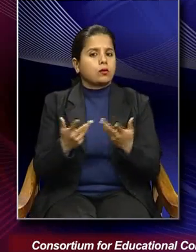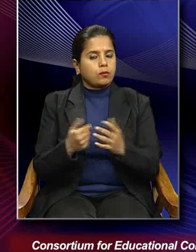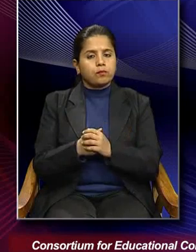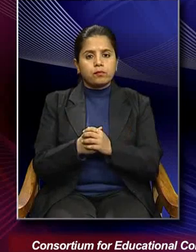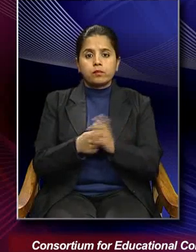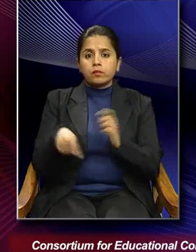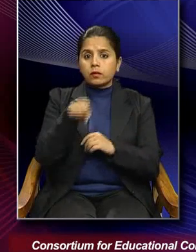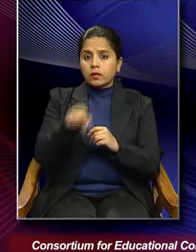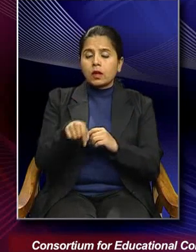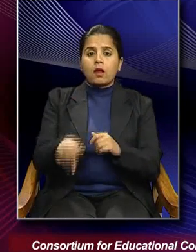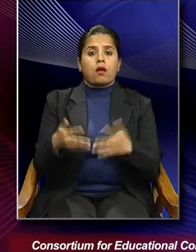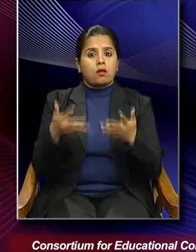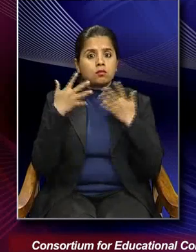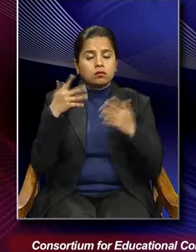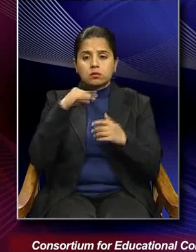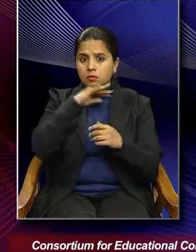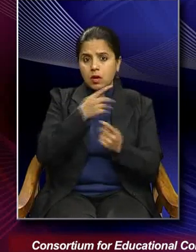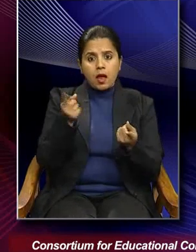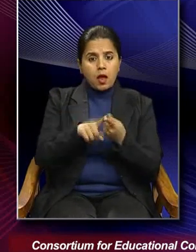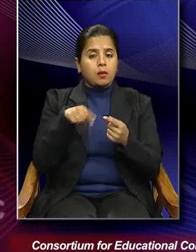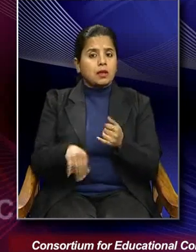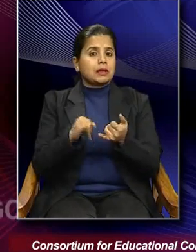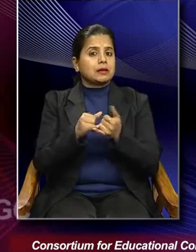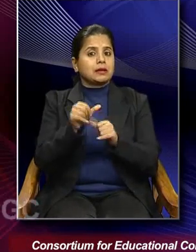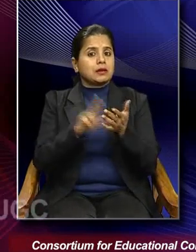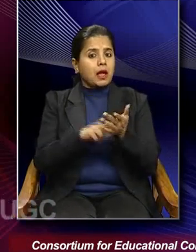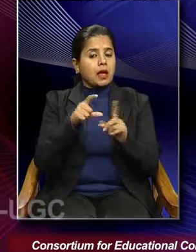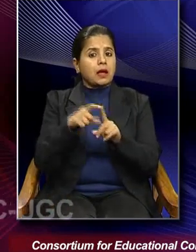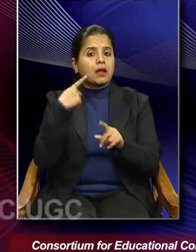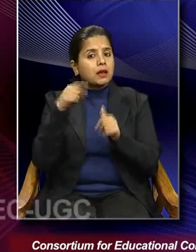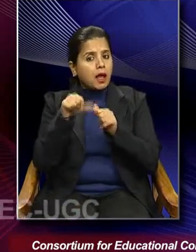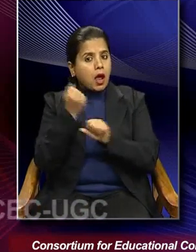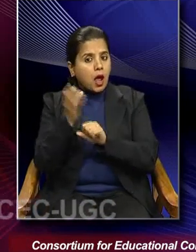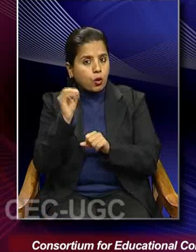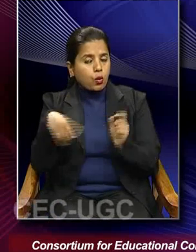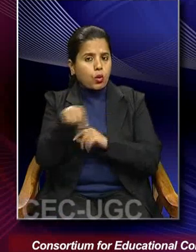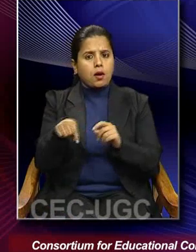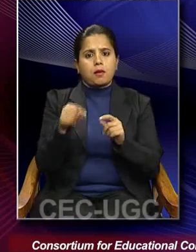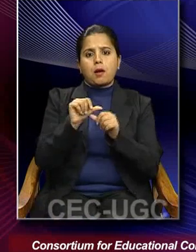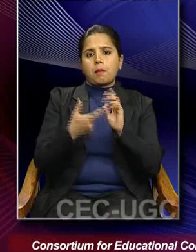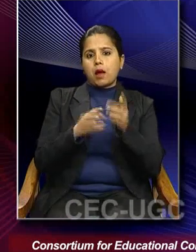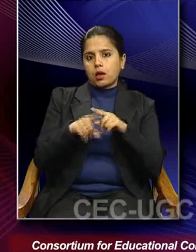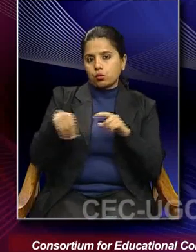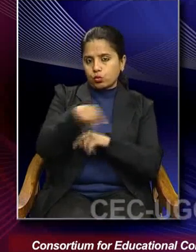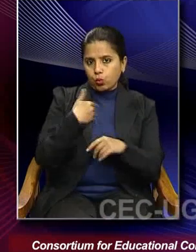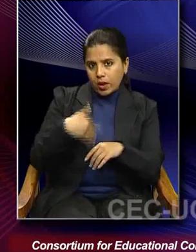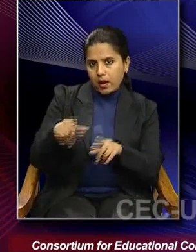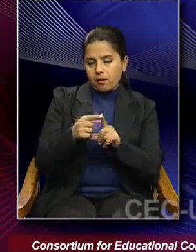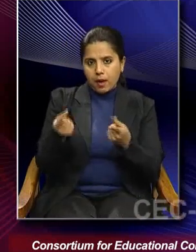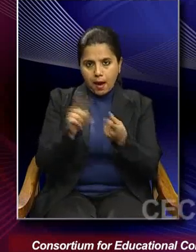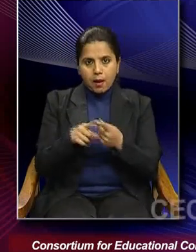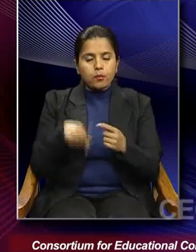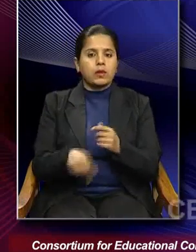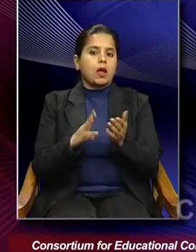Now, under the air pollution case of Santiago, we are going to apply Pareto criteria, then we are going to apply a